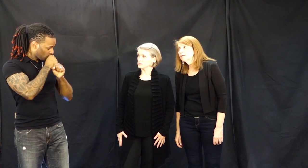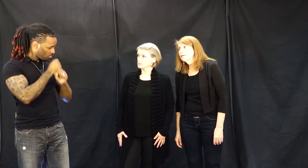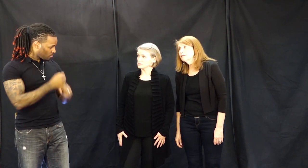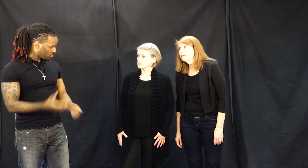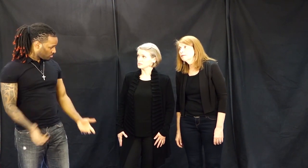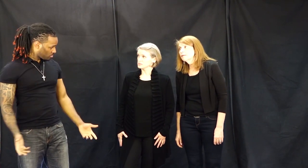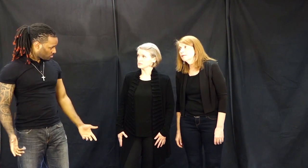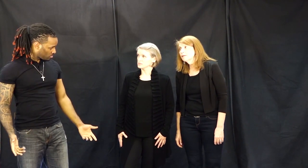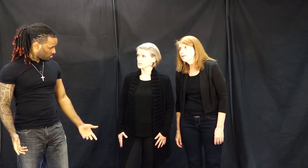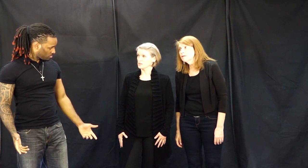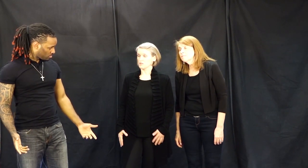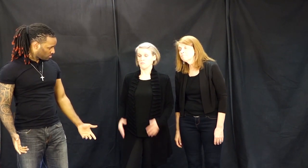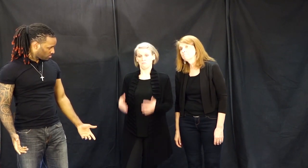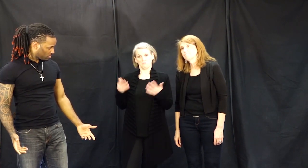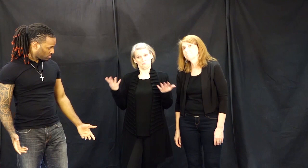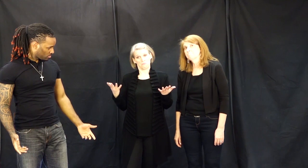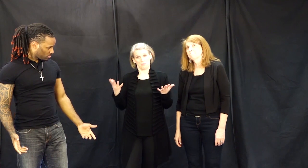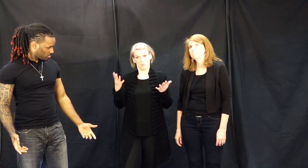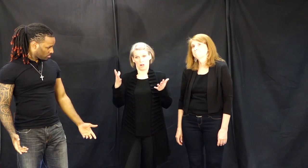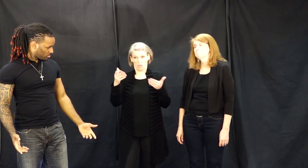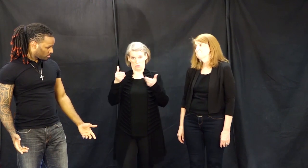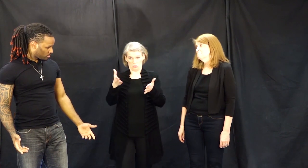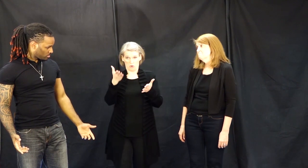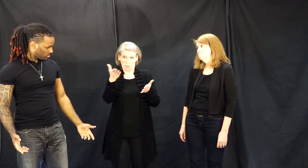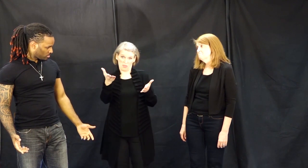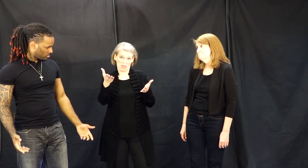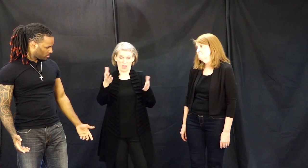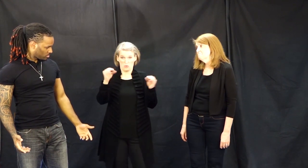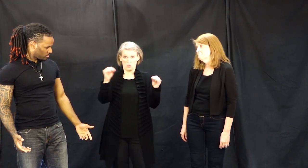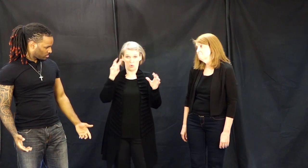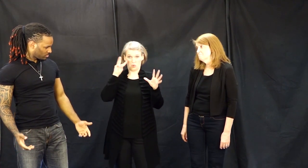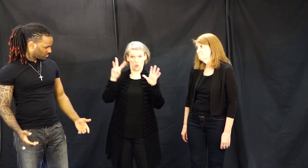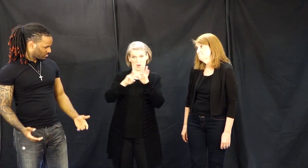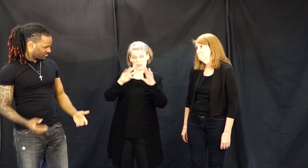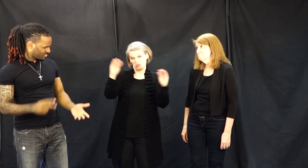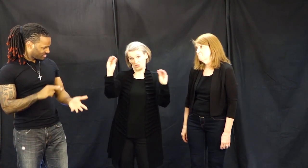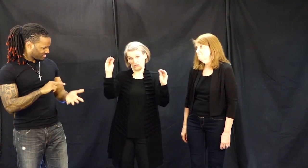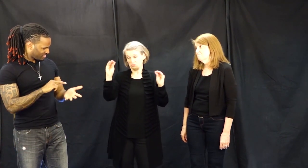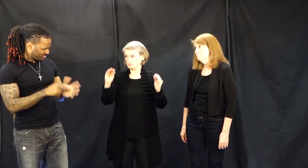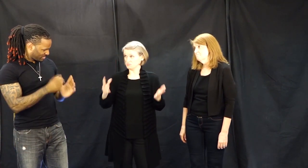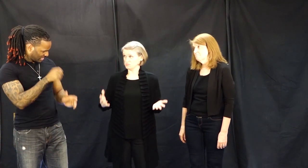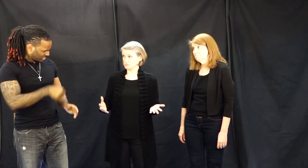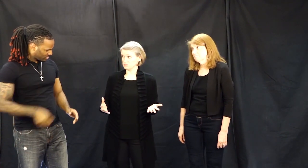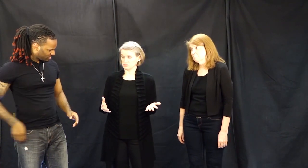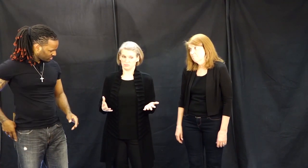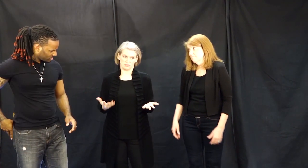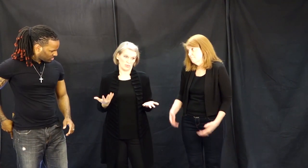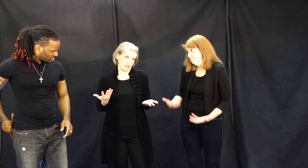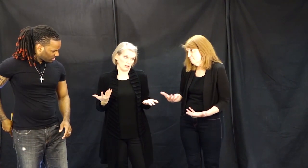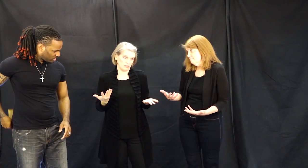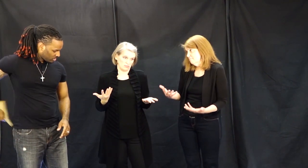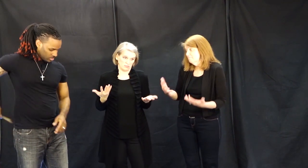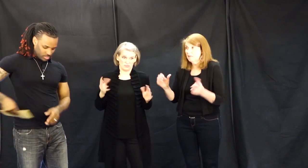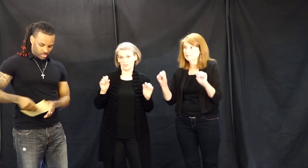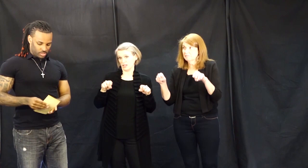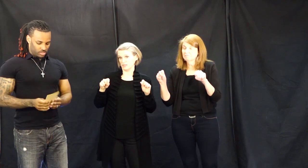soul what you saw? No one else was in the room where it happened. Is that a yes? Yes.